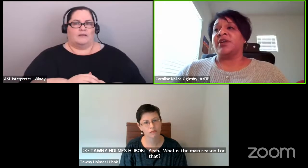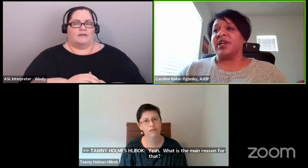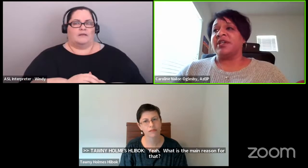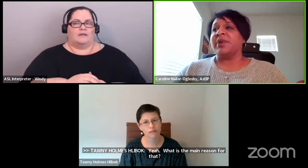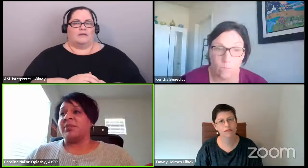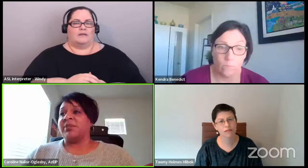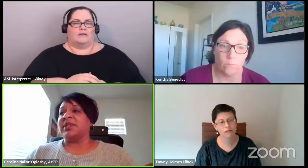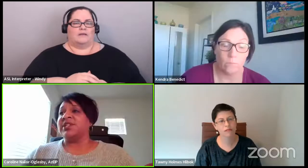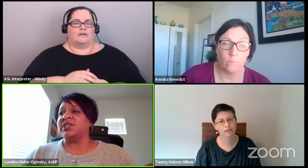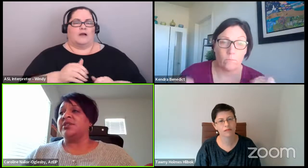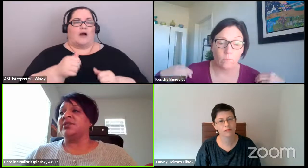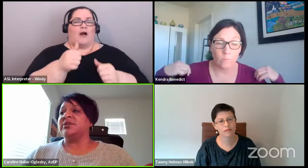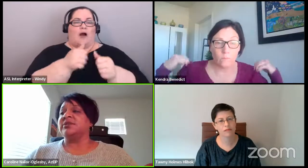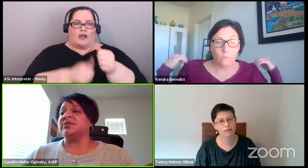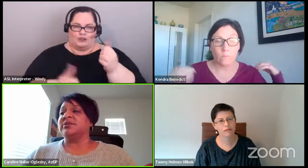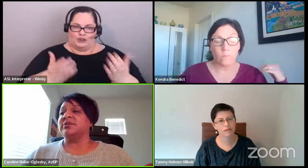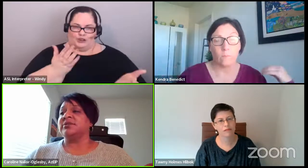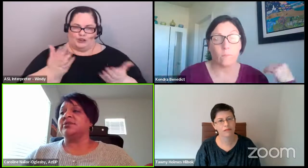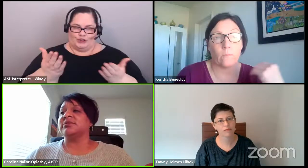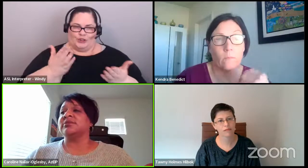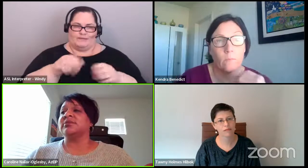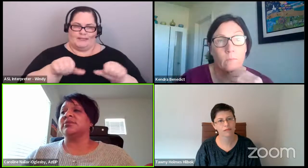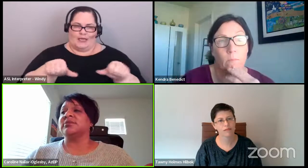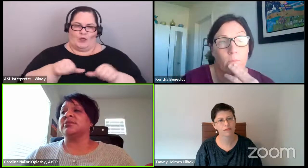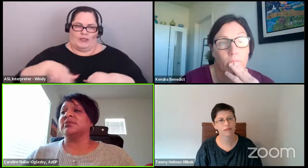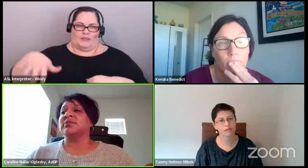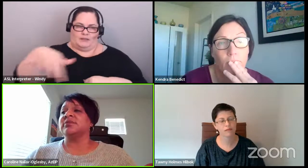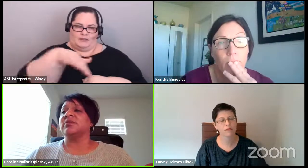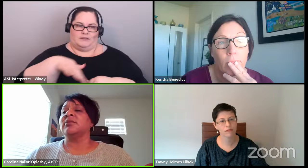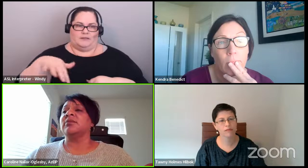underserved area population,